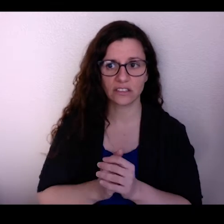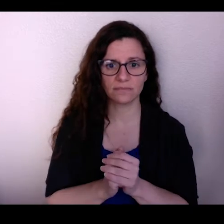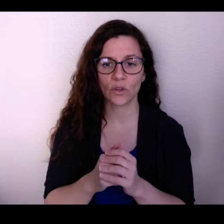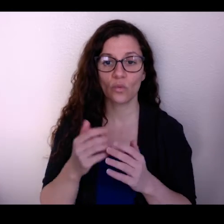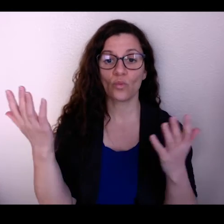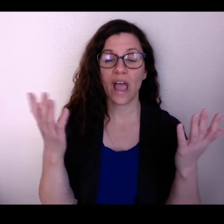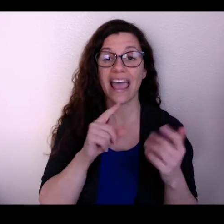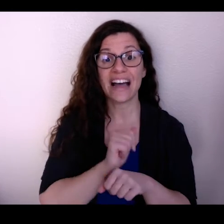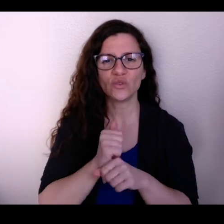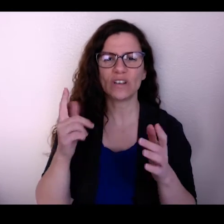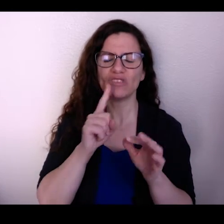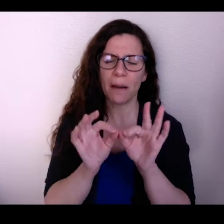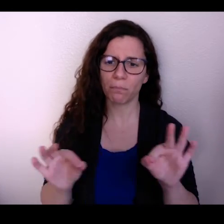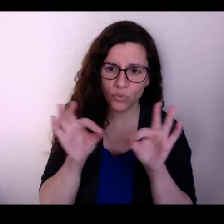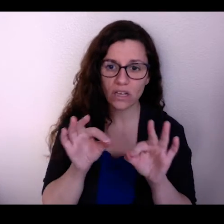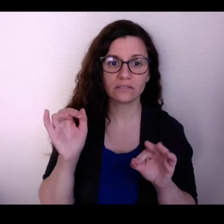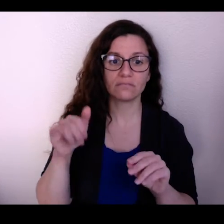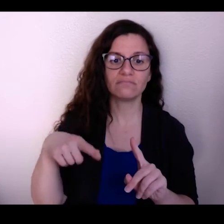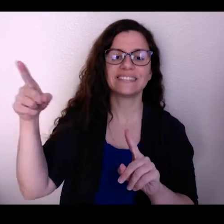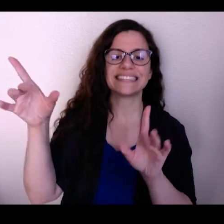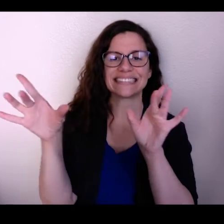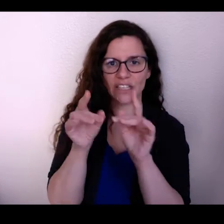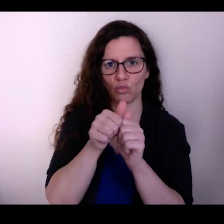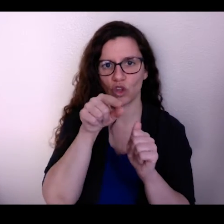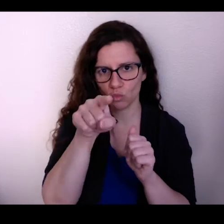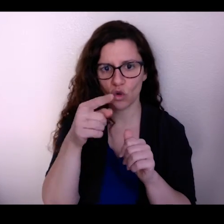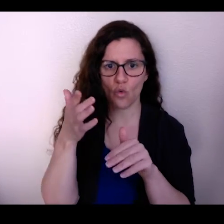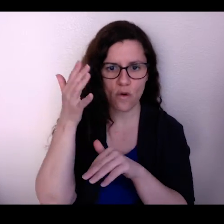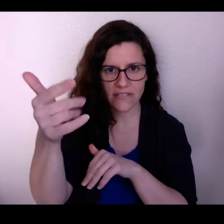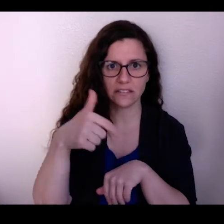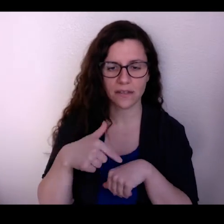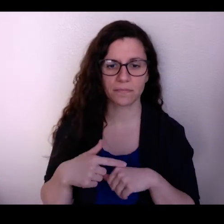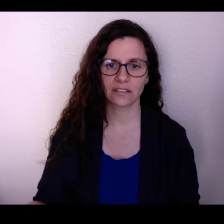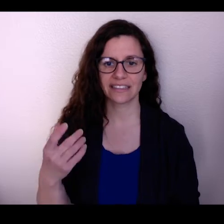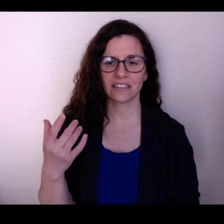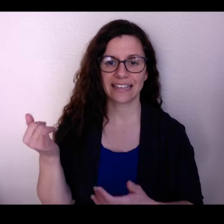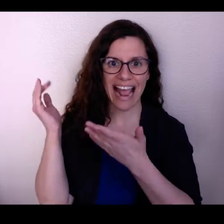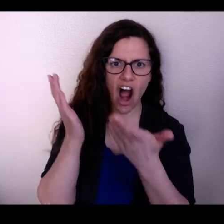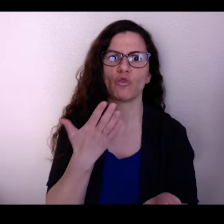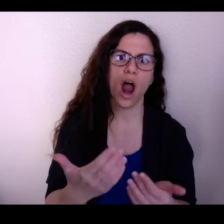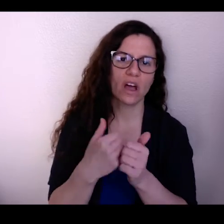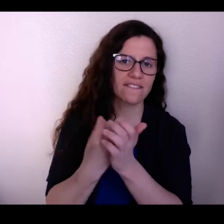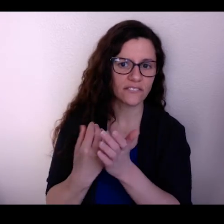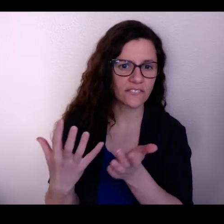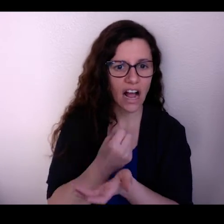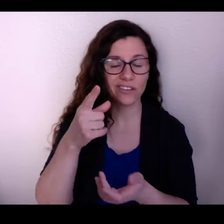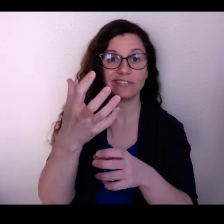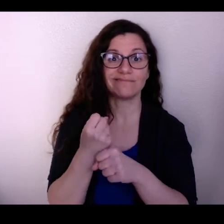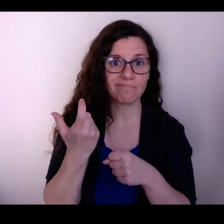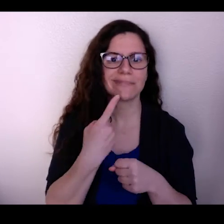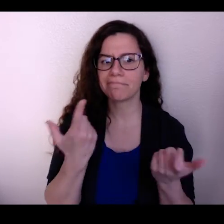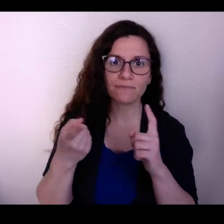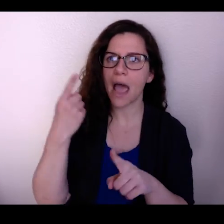And actually, what's really important too is that sticking with you over time, it pairs well with the funding that you get from,